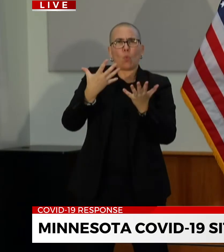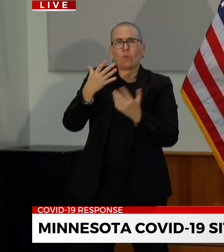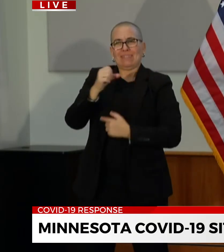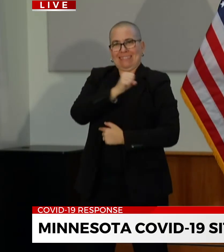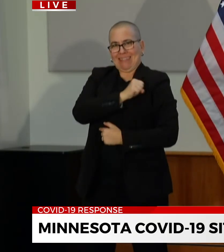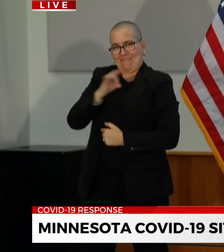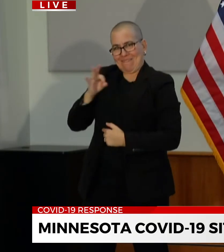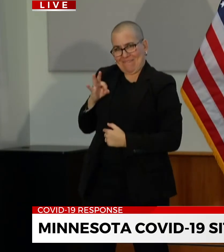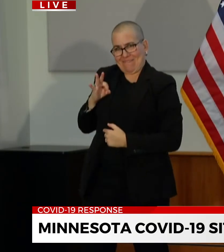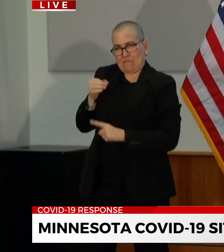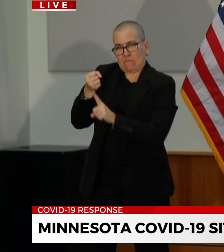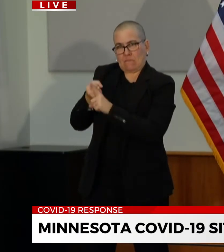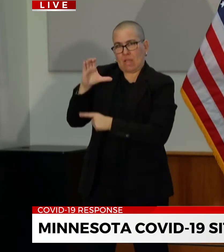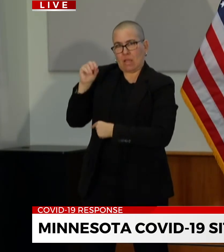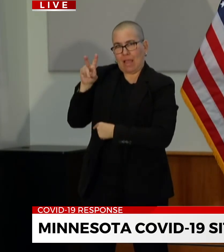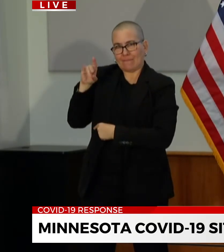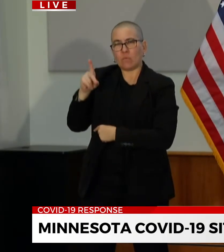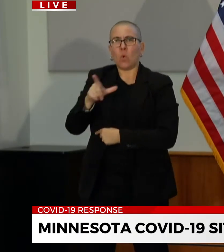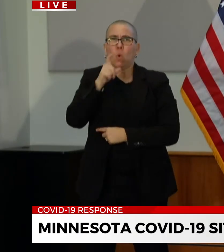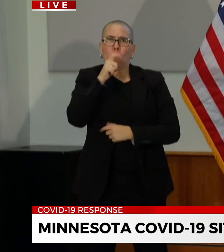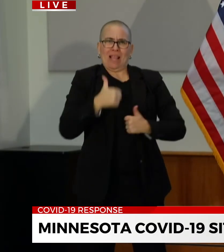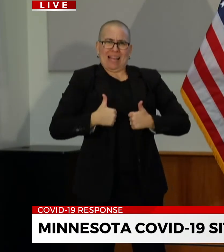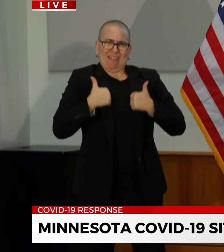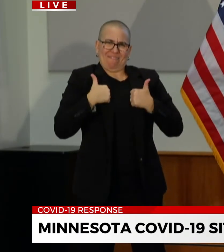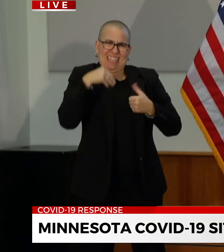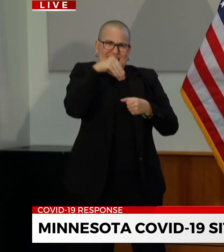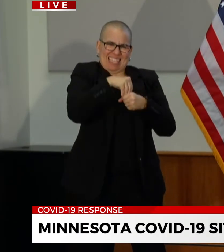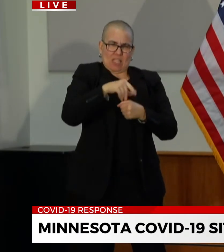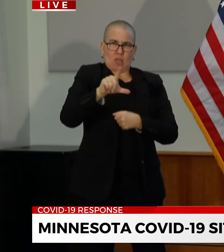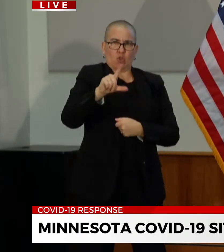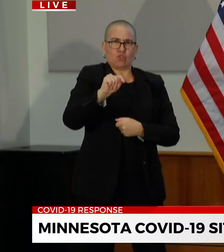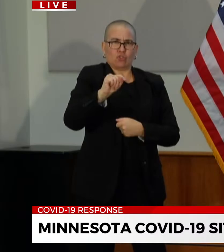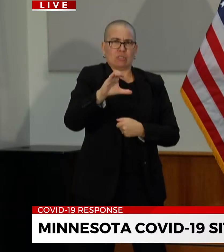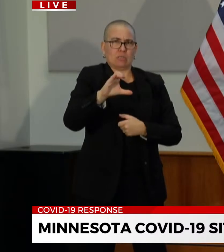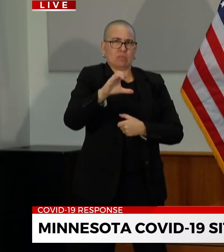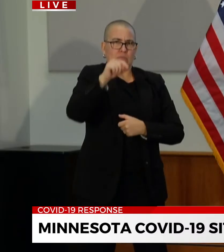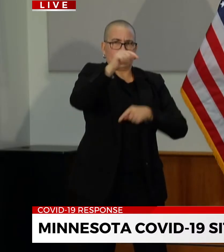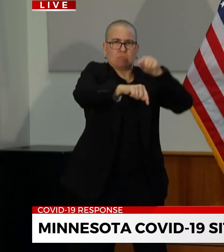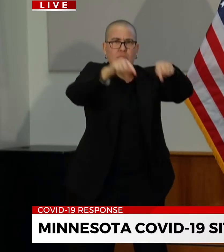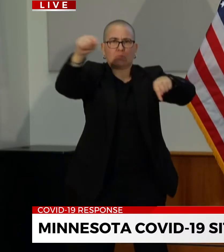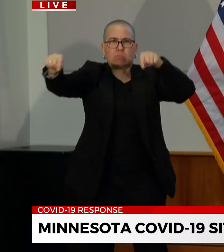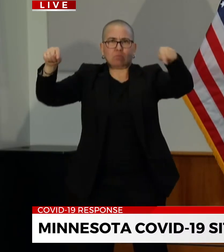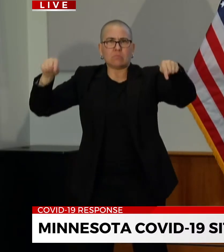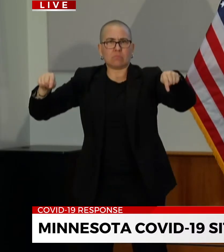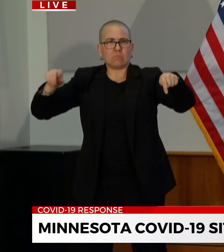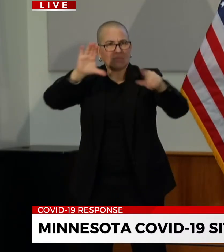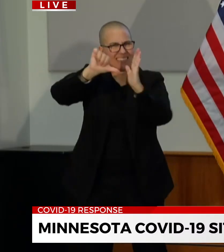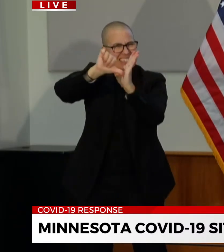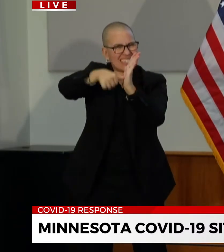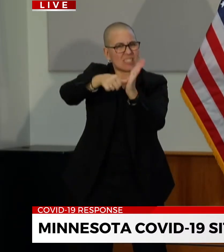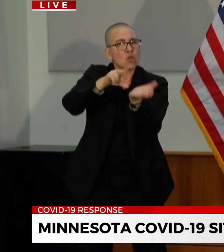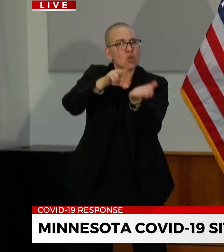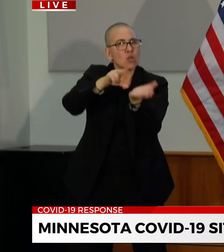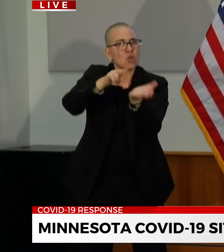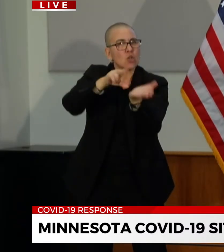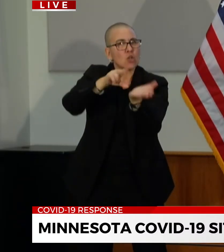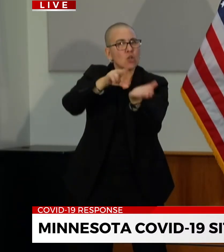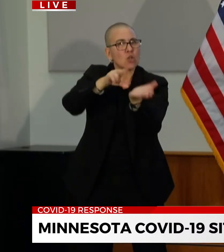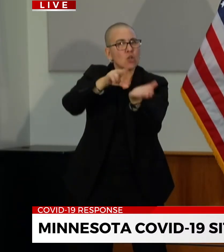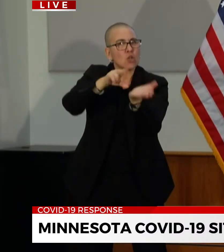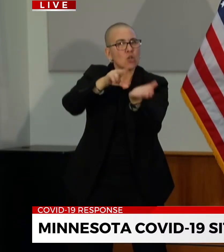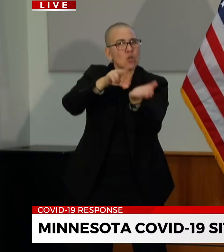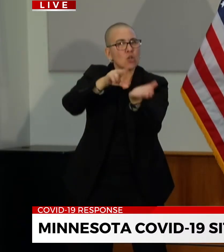residents across these various settings, which again is more than just nursing homes. We're talking about nursing homes, assisted